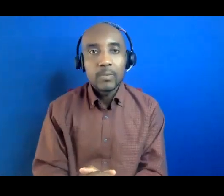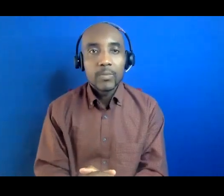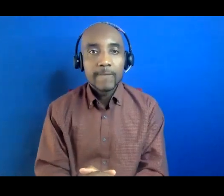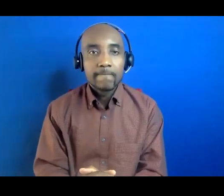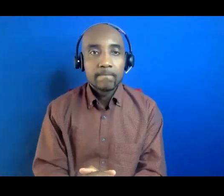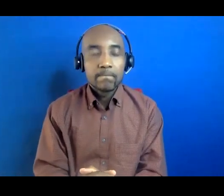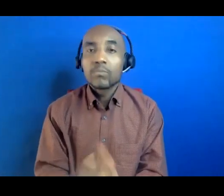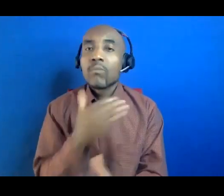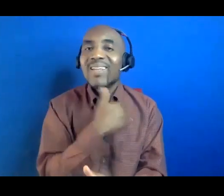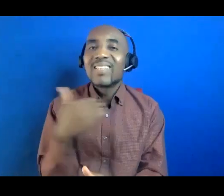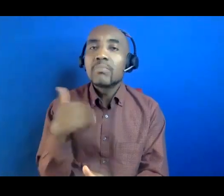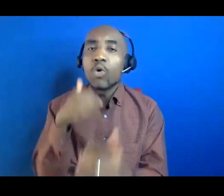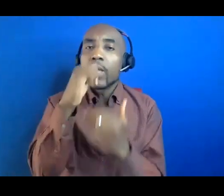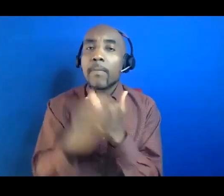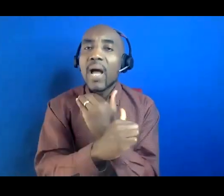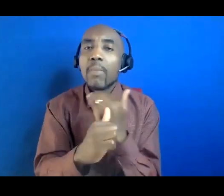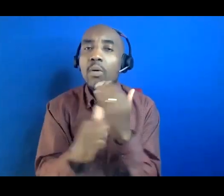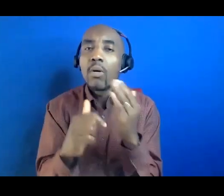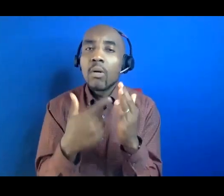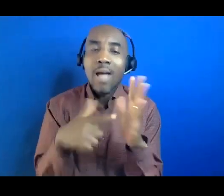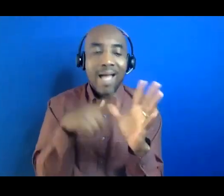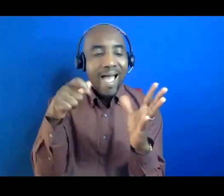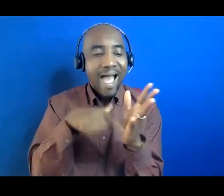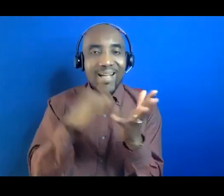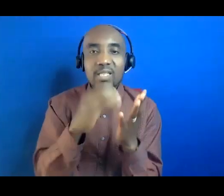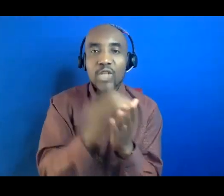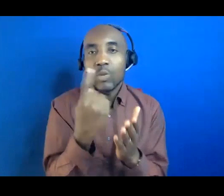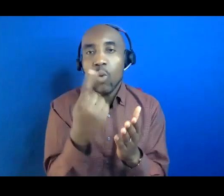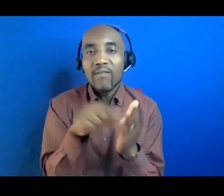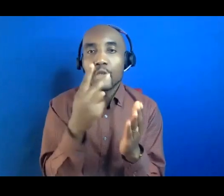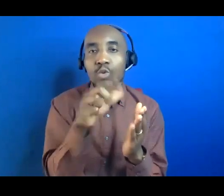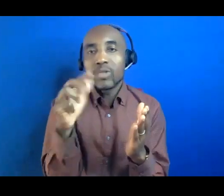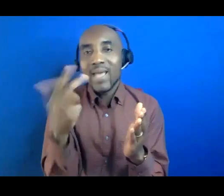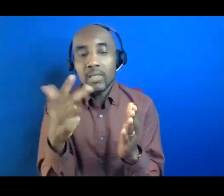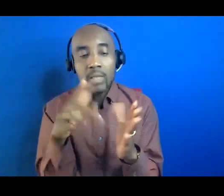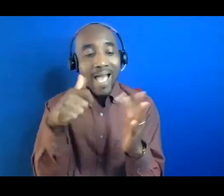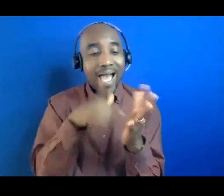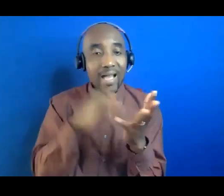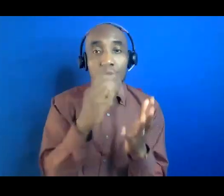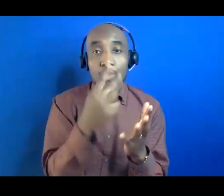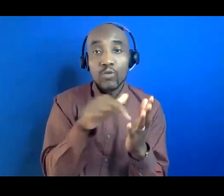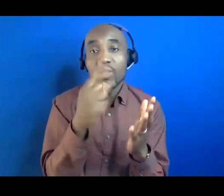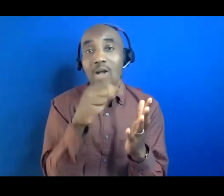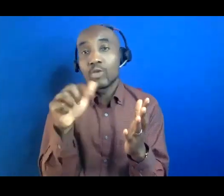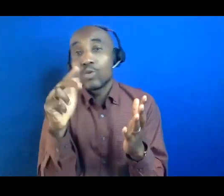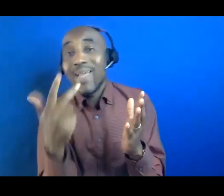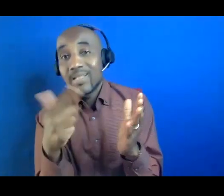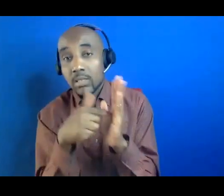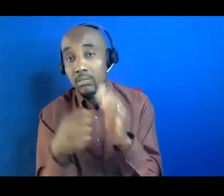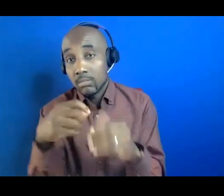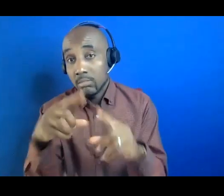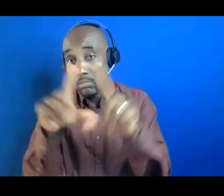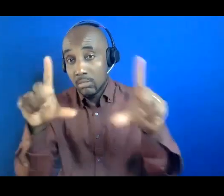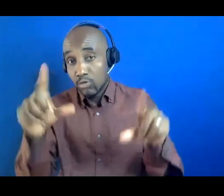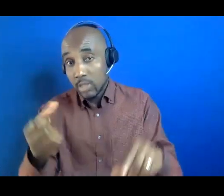Our reading this morning is taken from Acts 1, verses 3 to 8, and then Acts 2, 1 to 8, and it's going to come up on the screens.